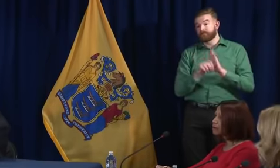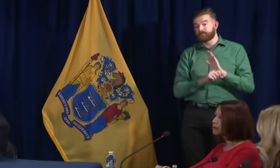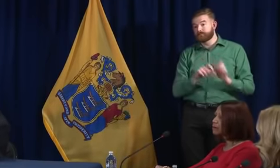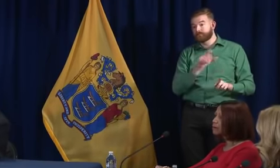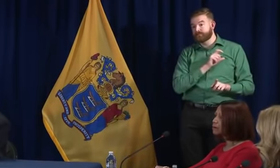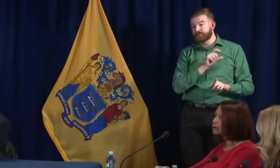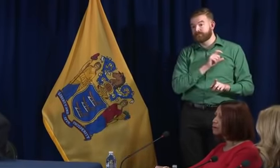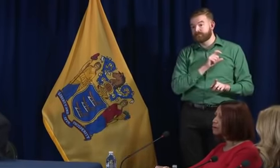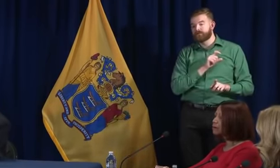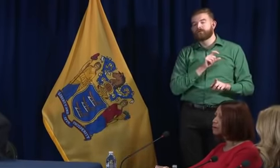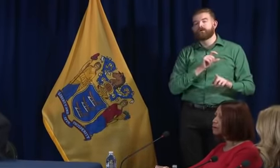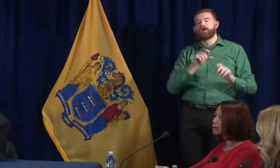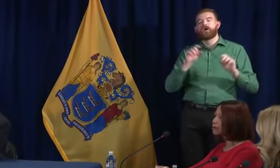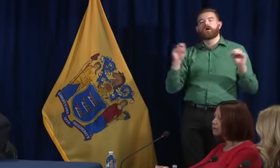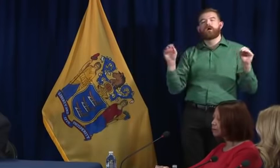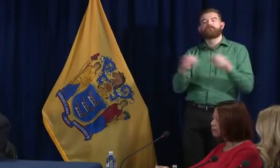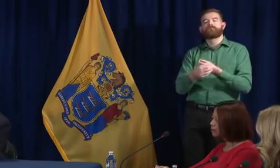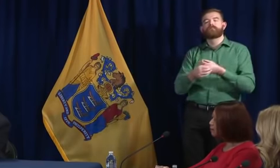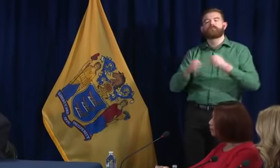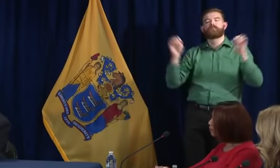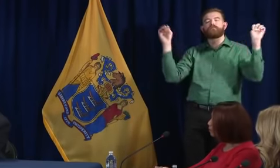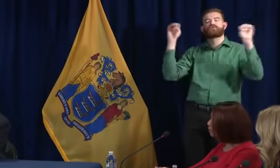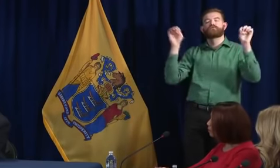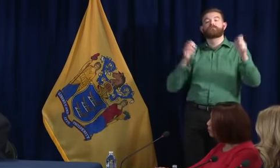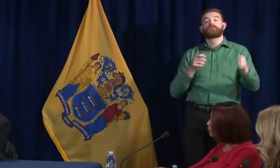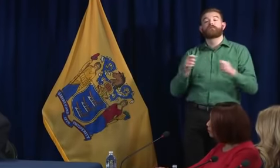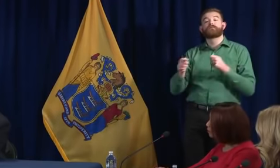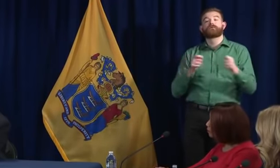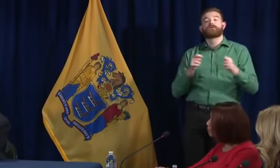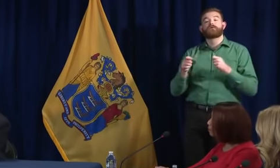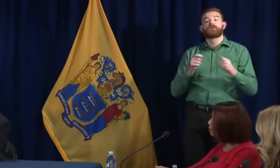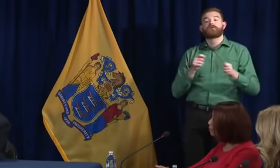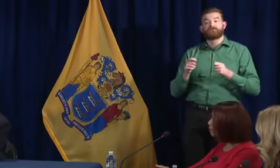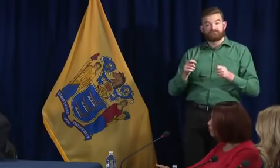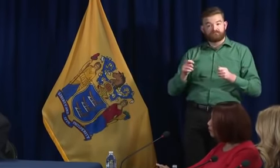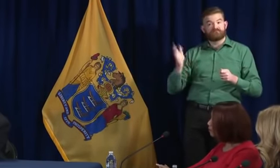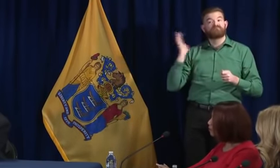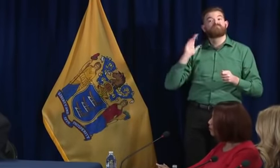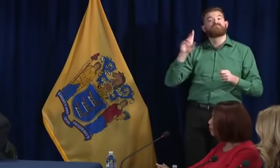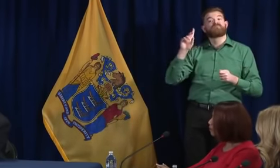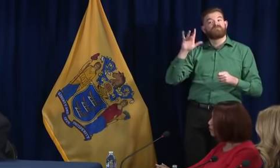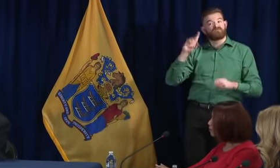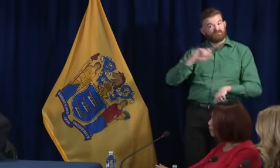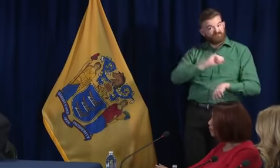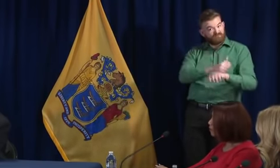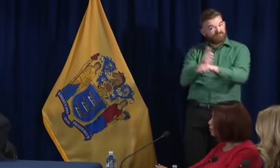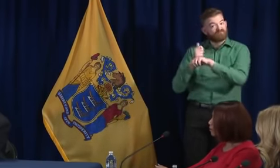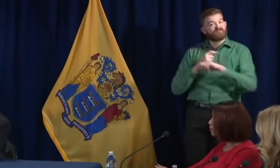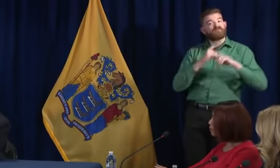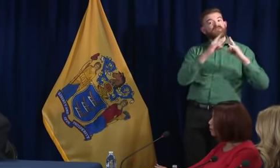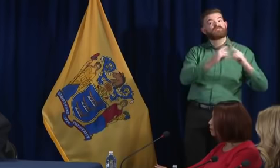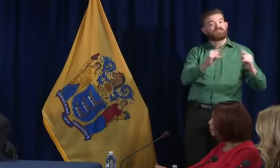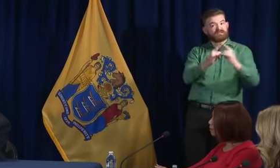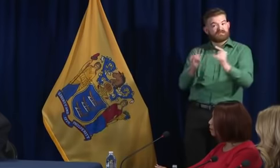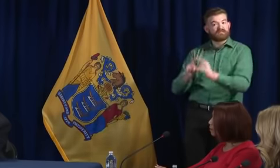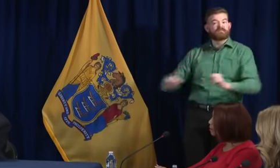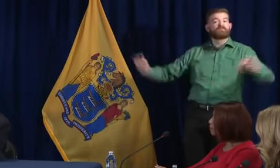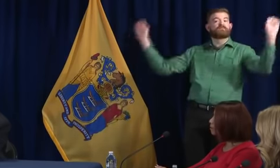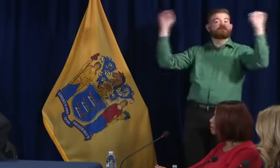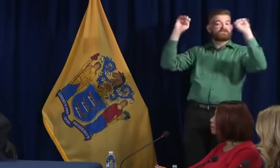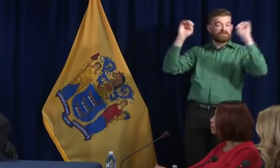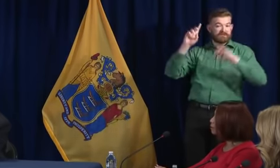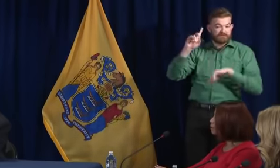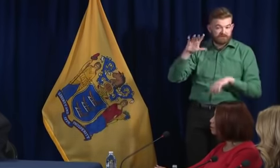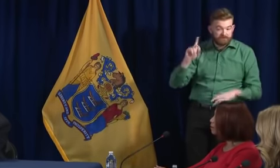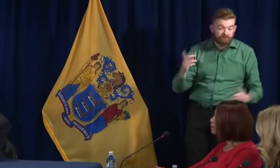wrong, again, I'll be corrected, that some of this also is displacing current patients who are under